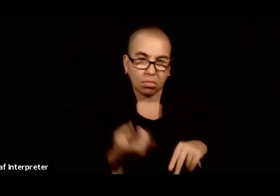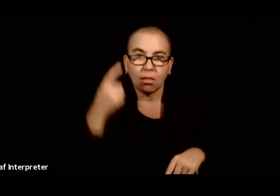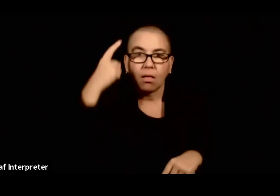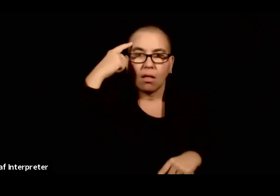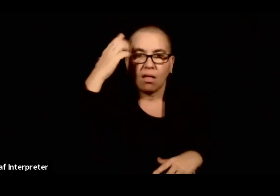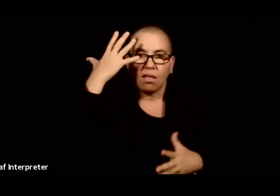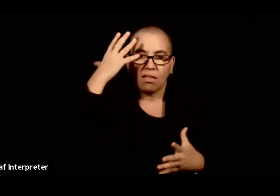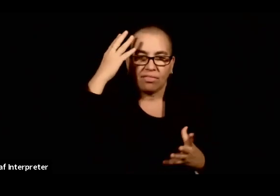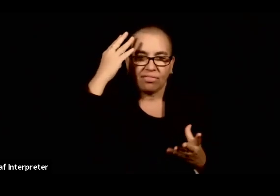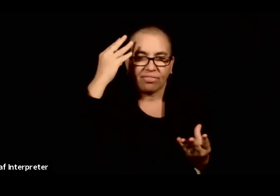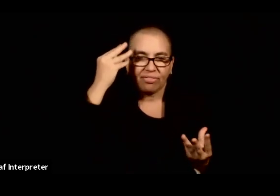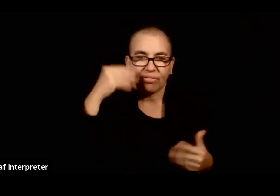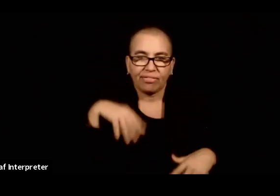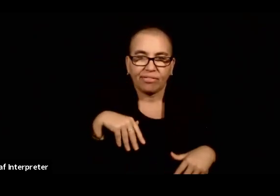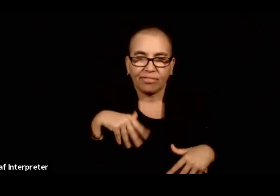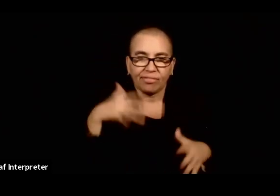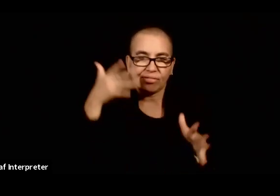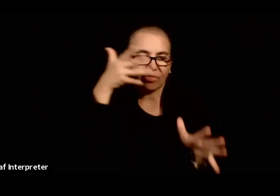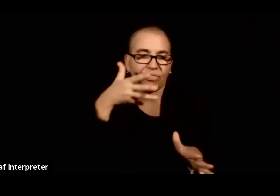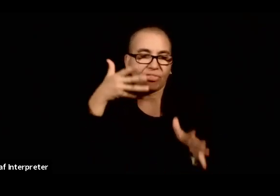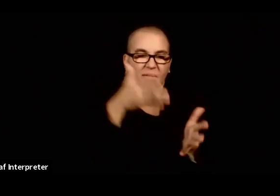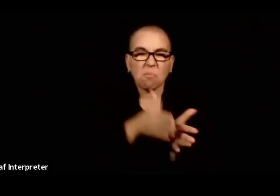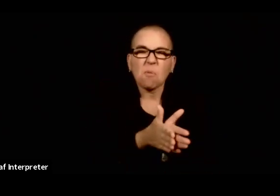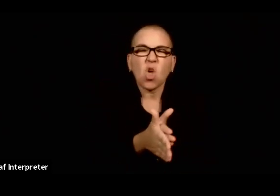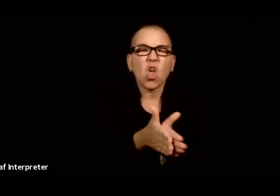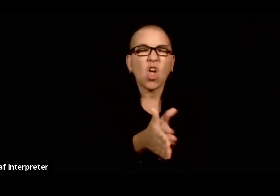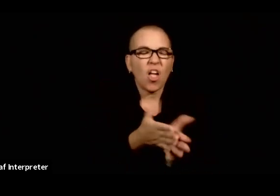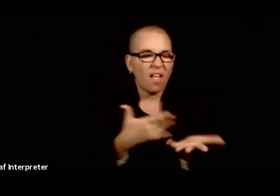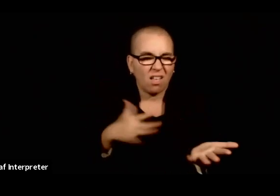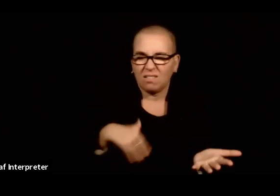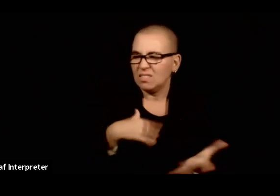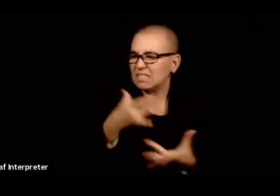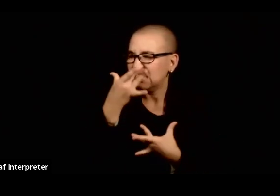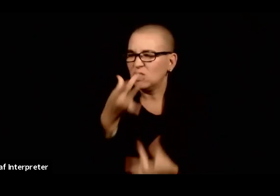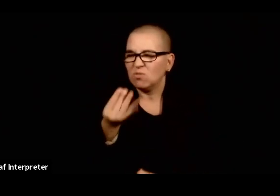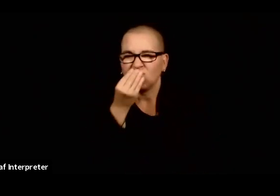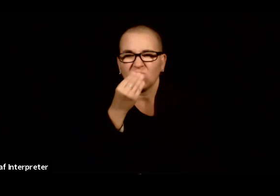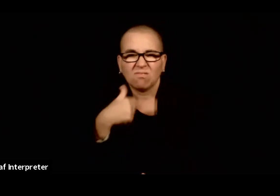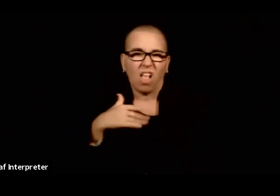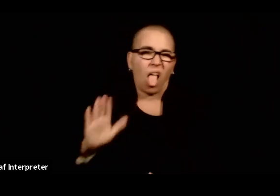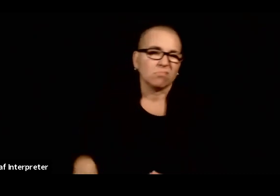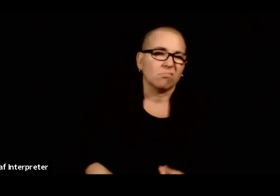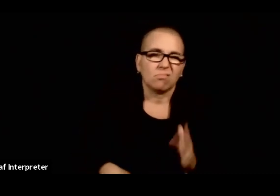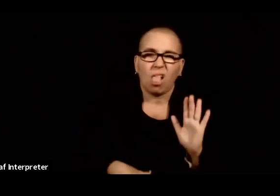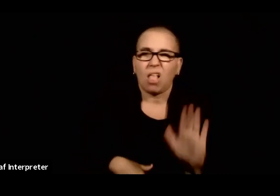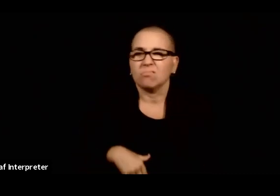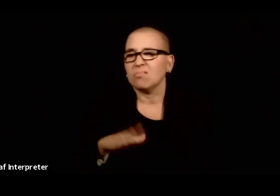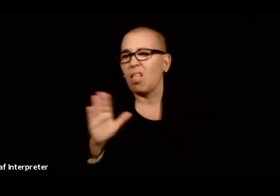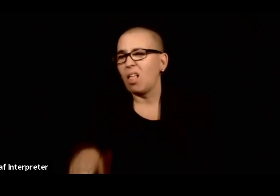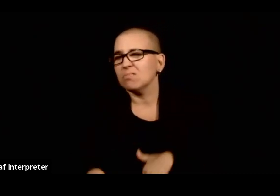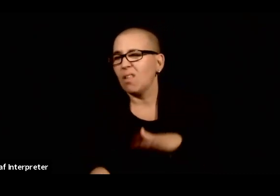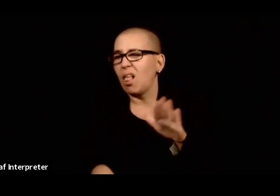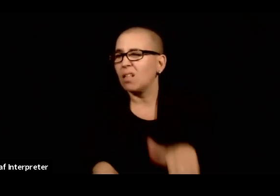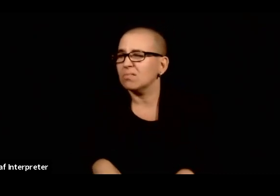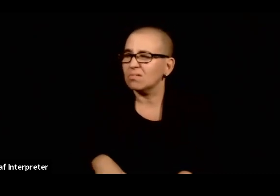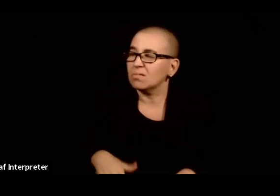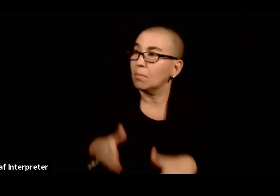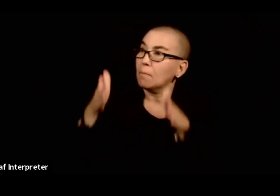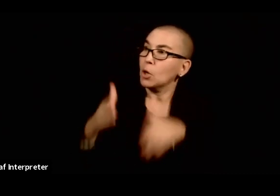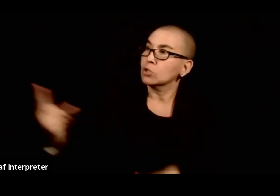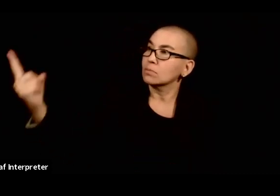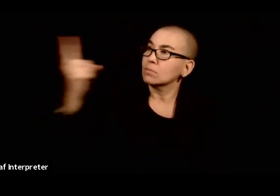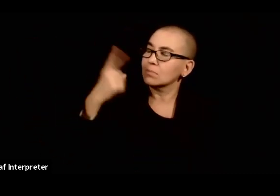Outdoor visits and other recent visitation guidance have helped to alleviate some of these concerns, but the guidance today is